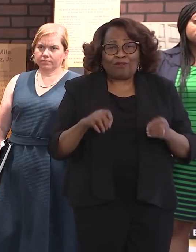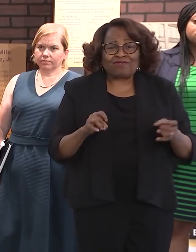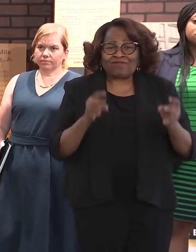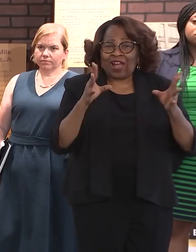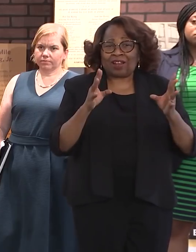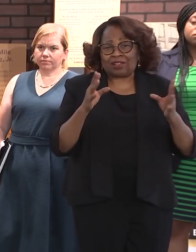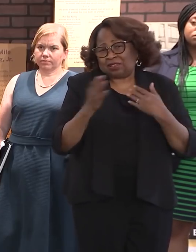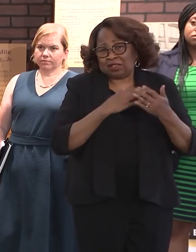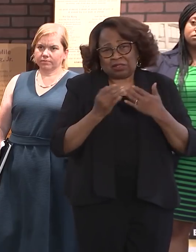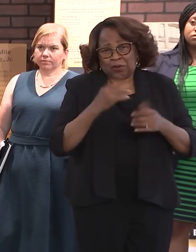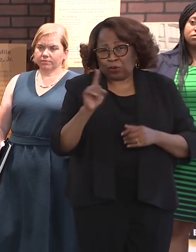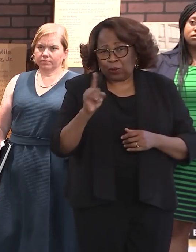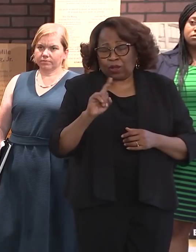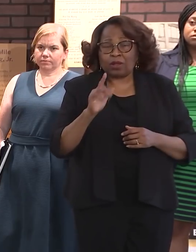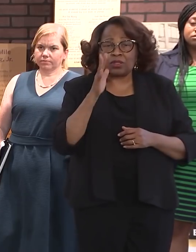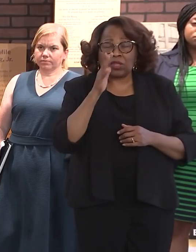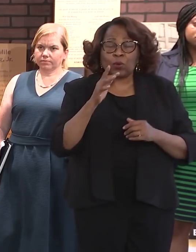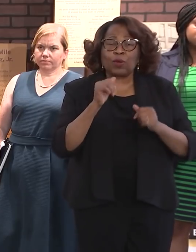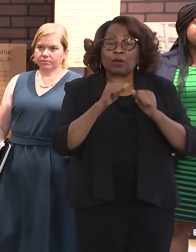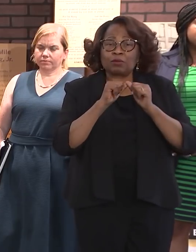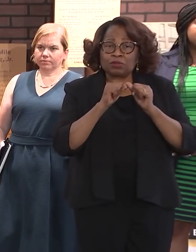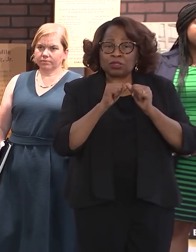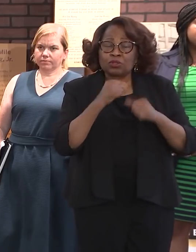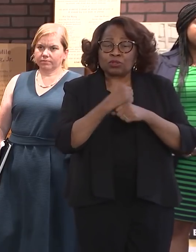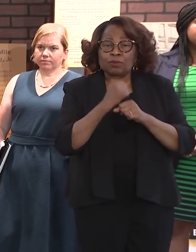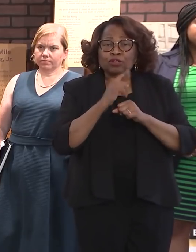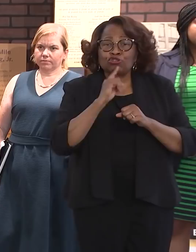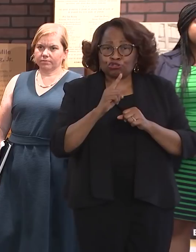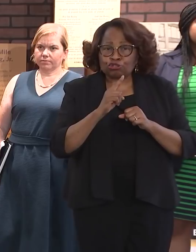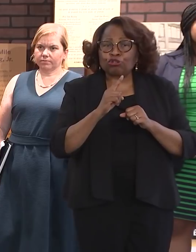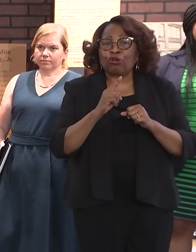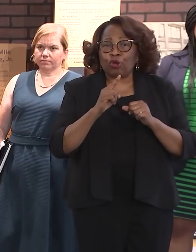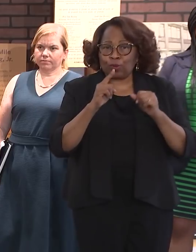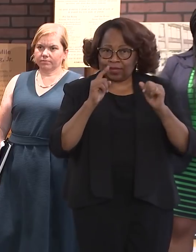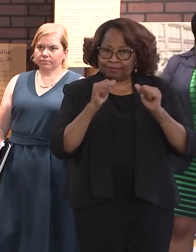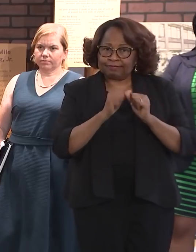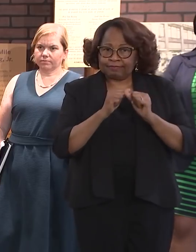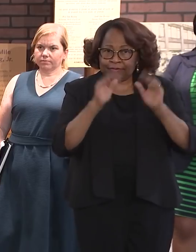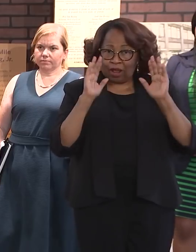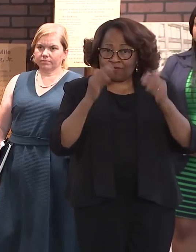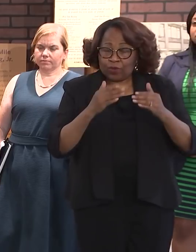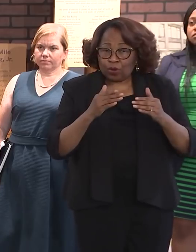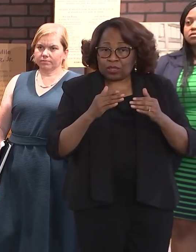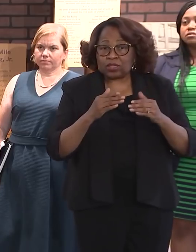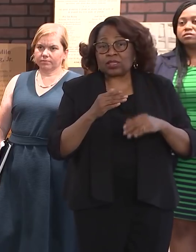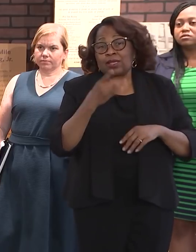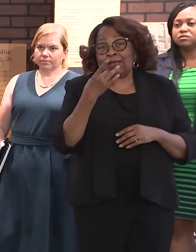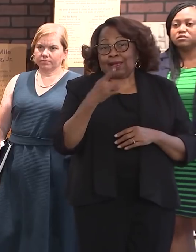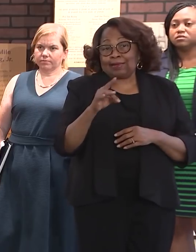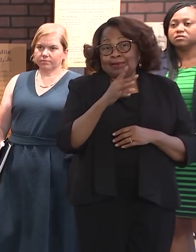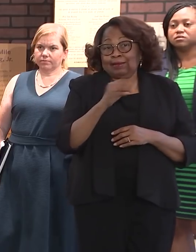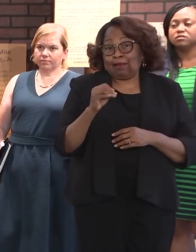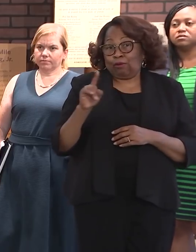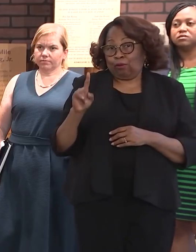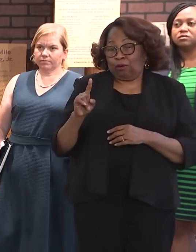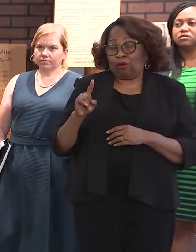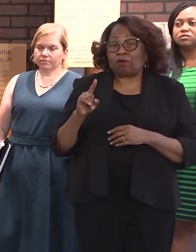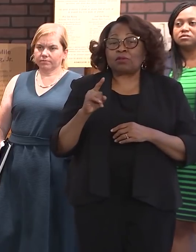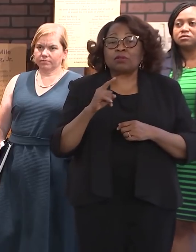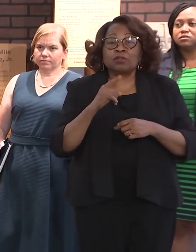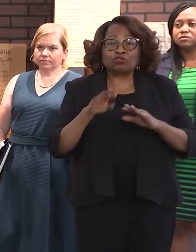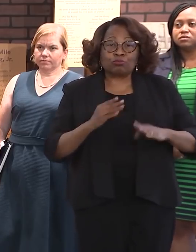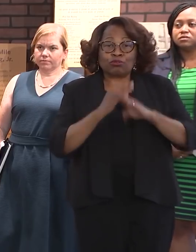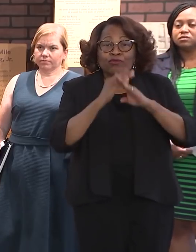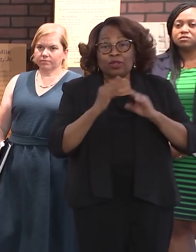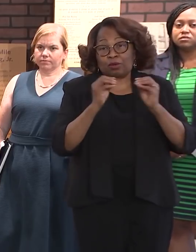and so we will continue to make sure that we renew our focus in 18 and in 1 to prevent any